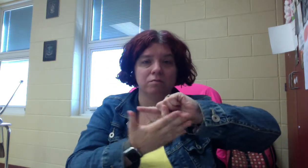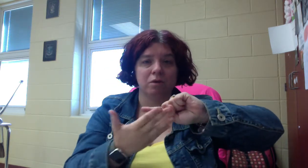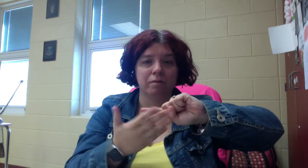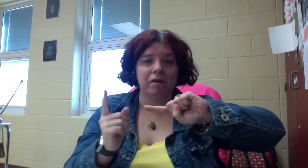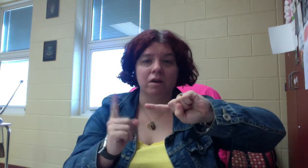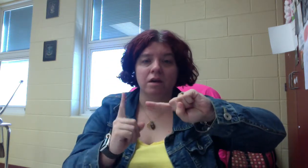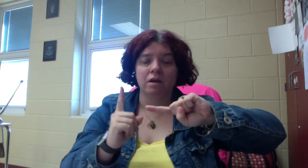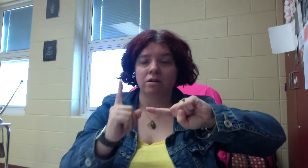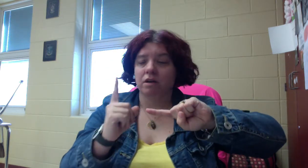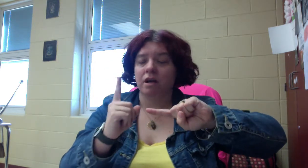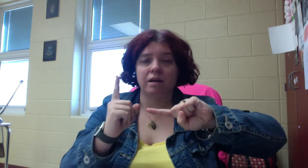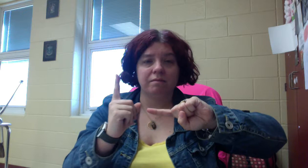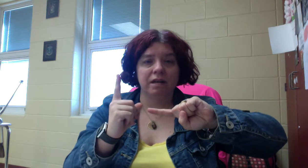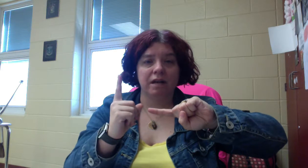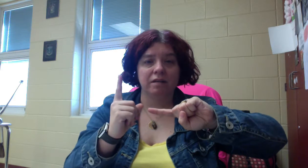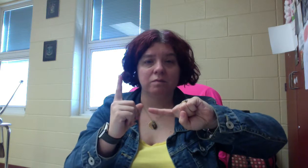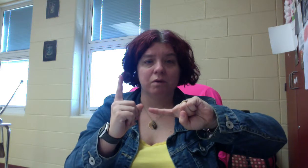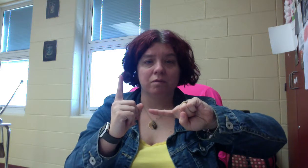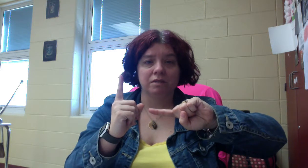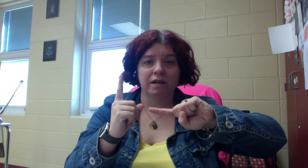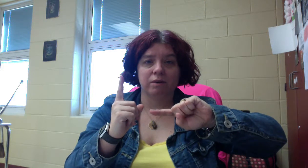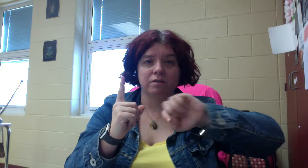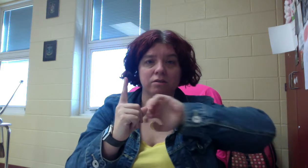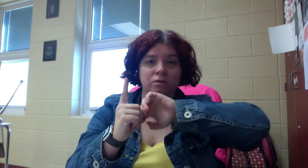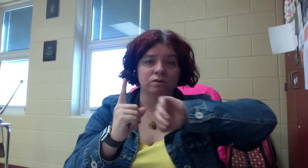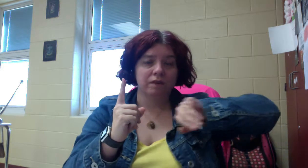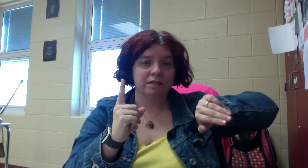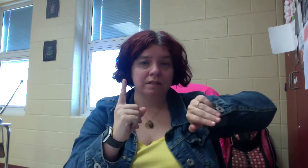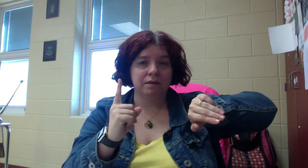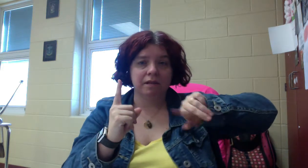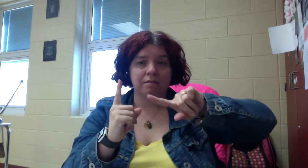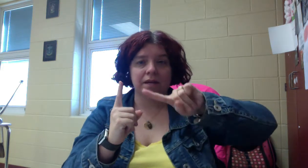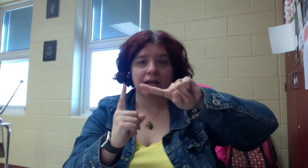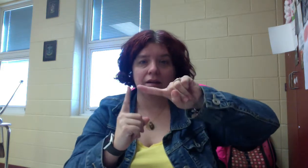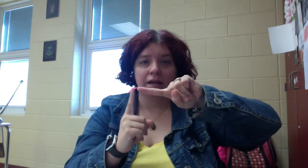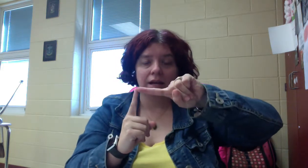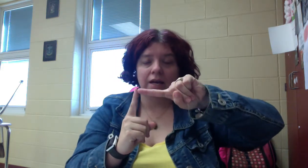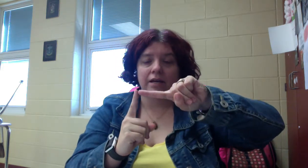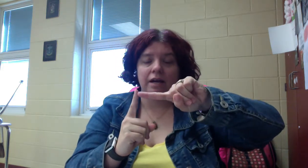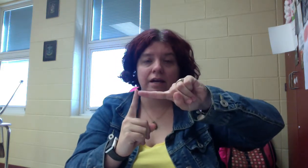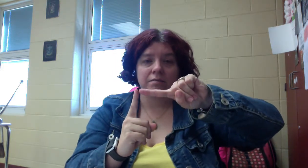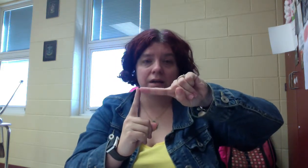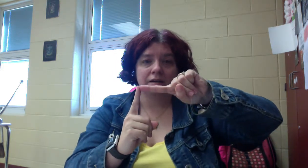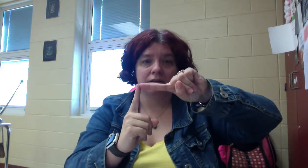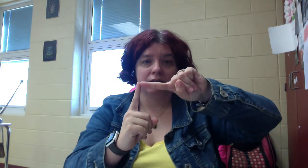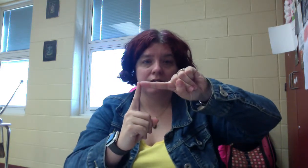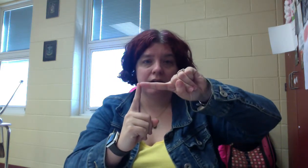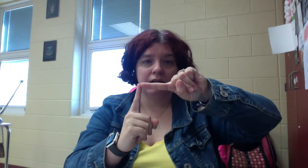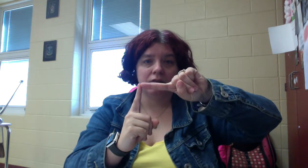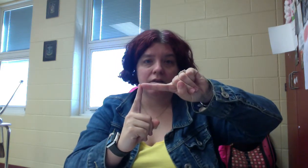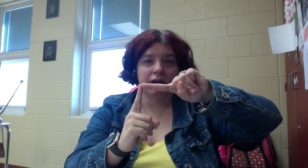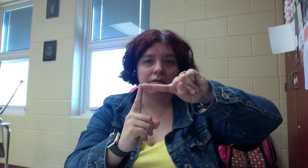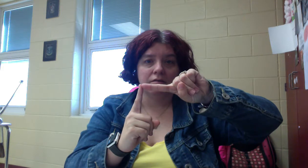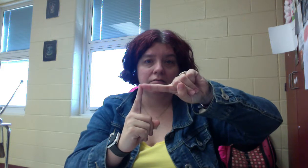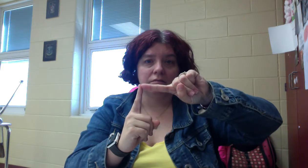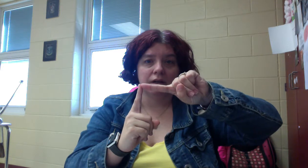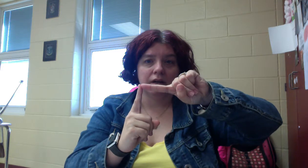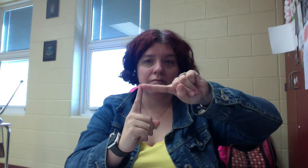palm out. Your non-dominant hand is palm sideways, so it's facing my dominant hand. And it kind of makes a 90-degree angle, okay? I'm not a